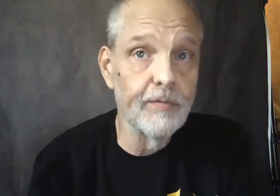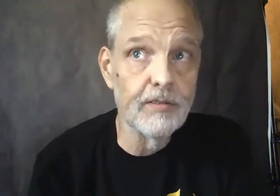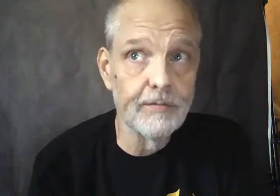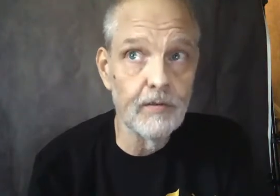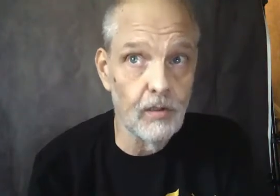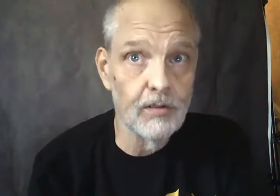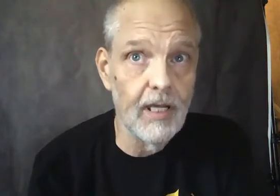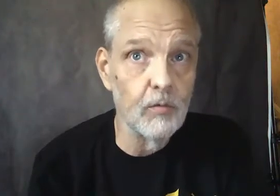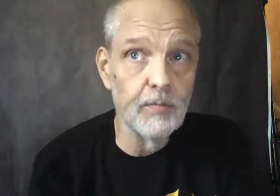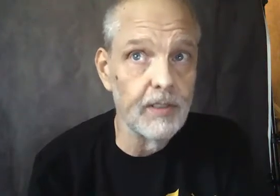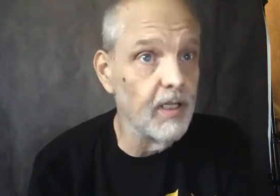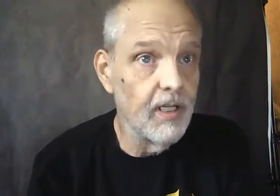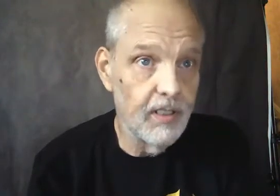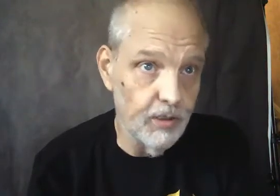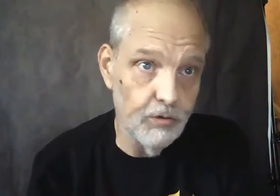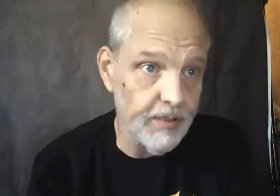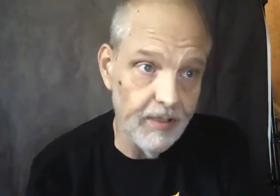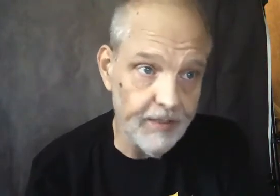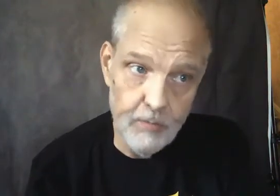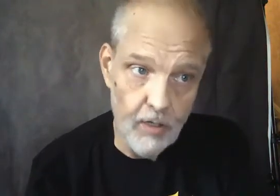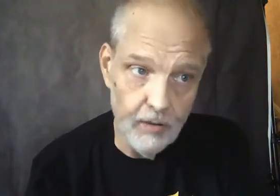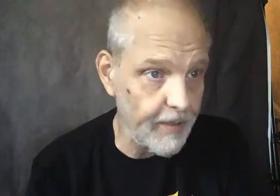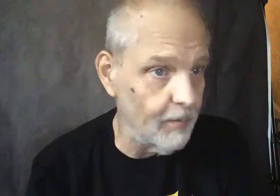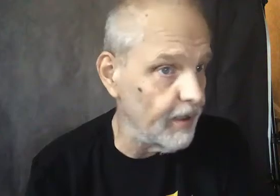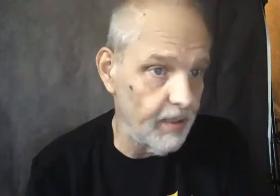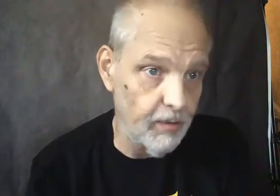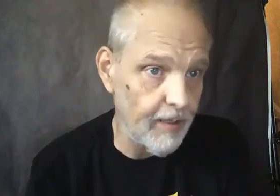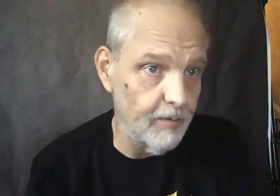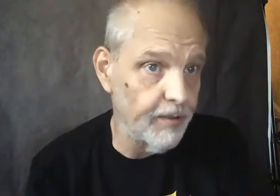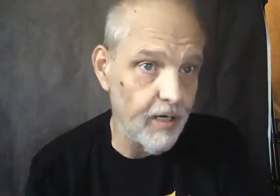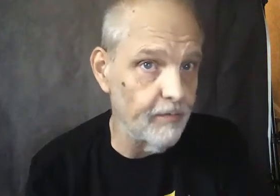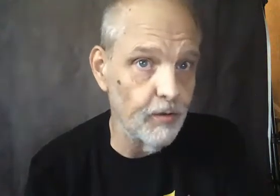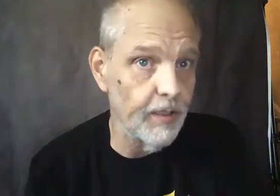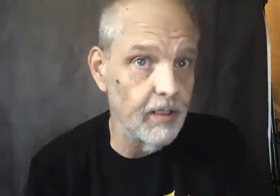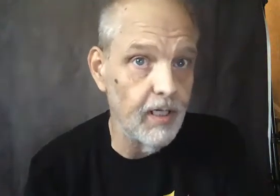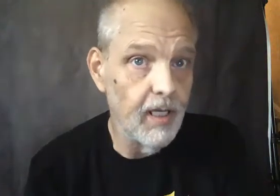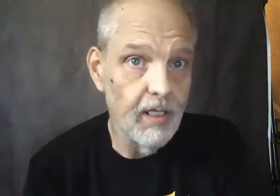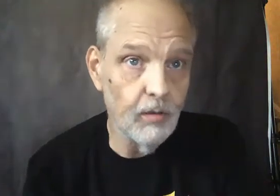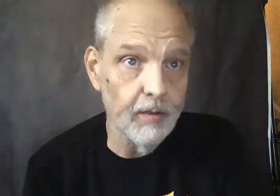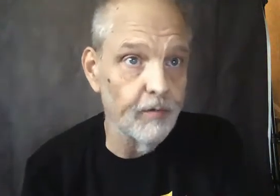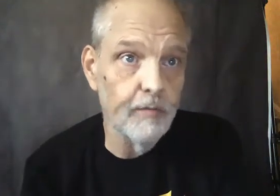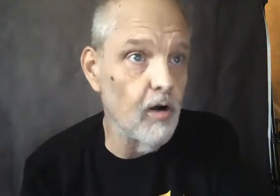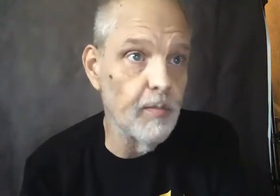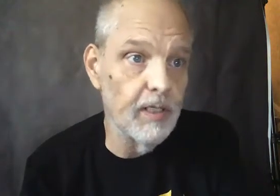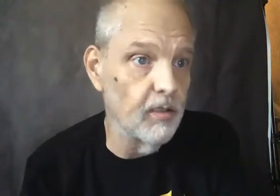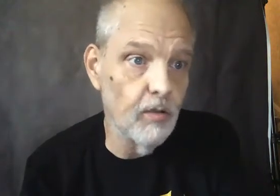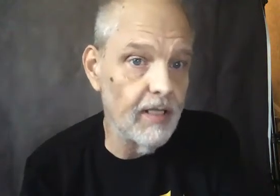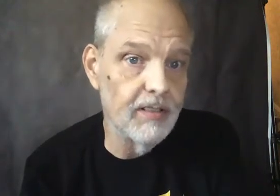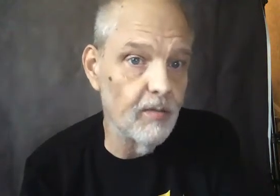person for a long time would be you just lived as part of your family and your family took care of you, and you lived on a farm and you had